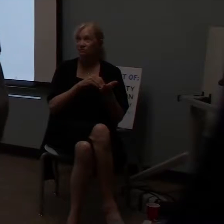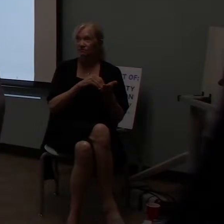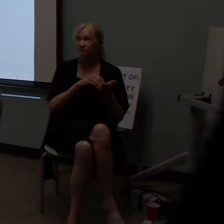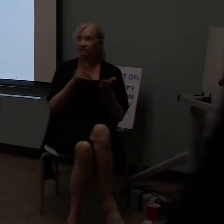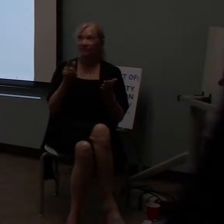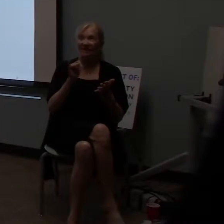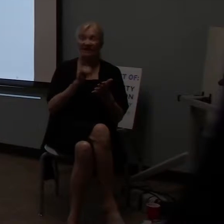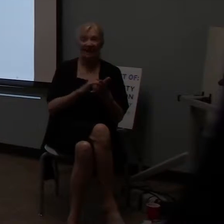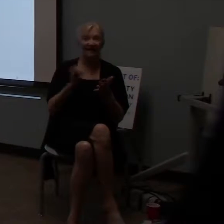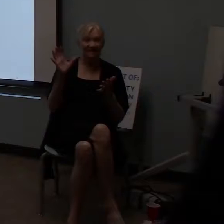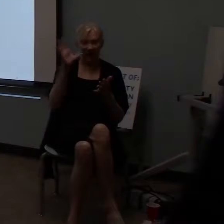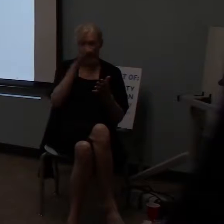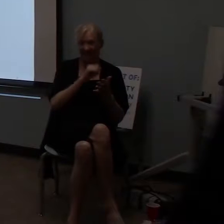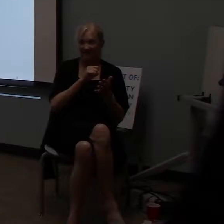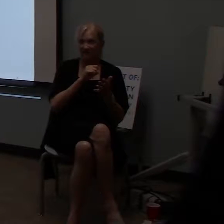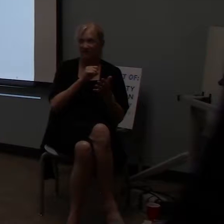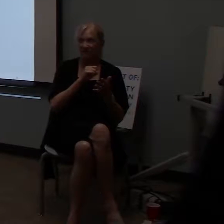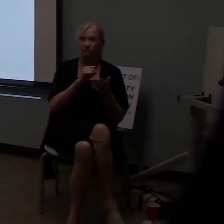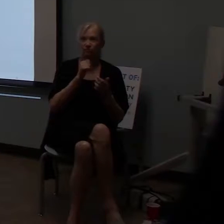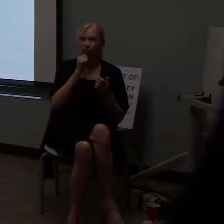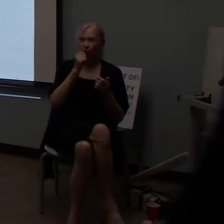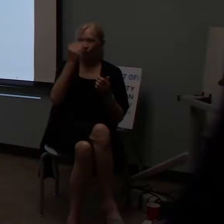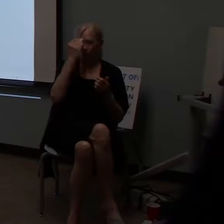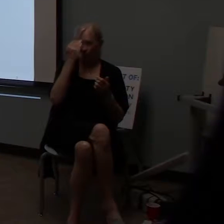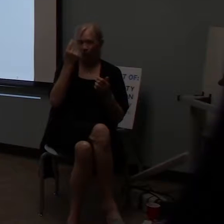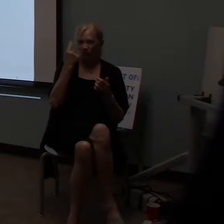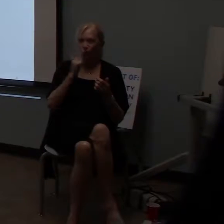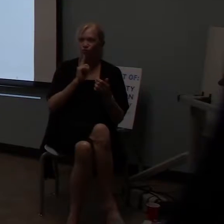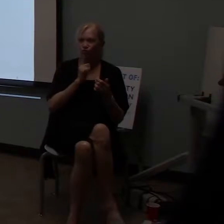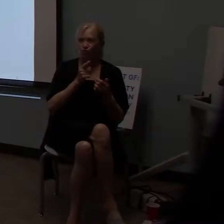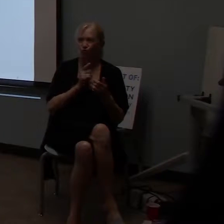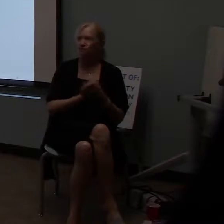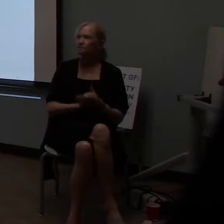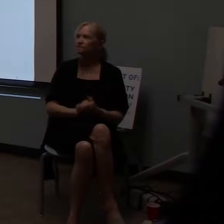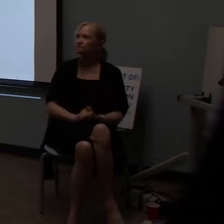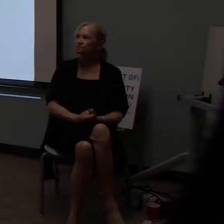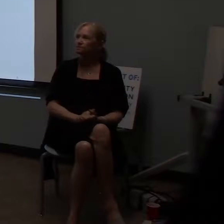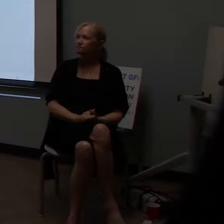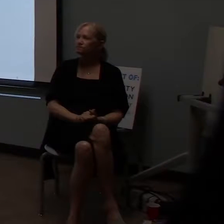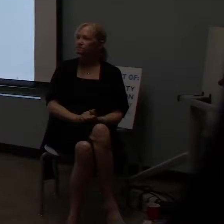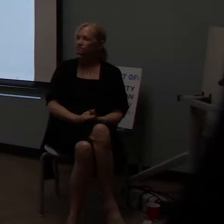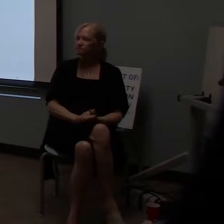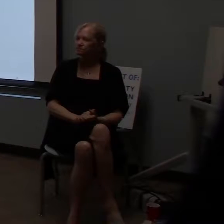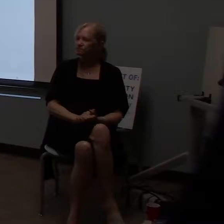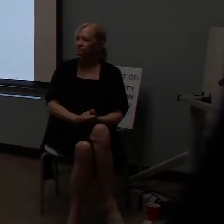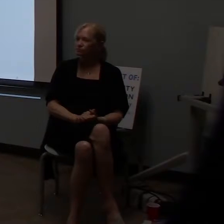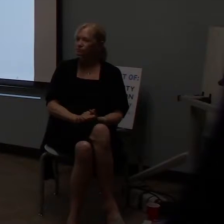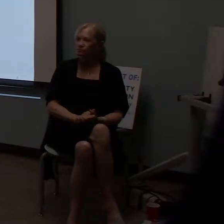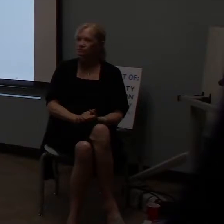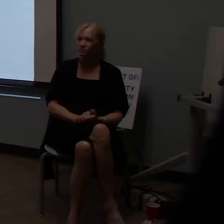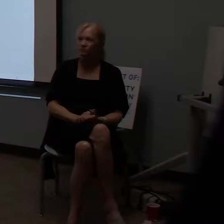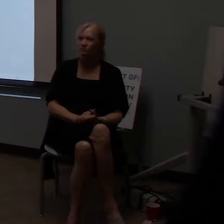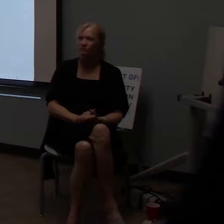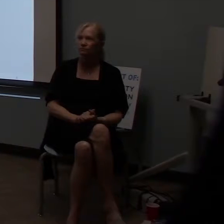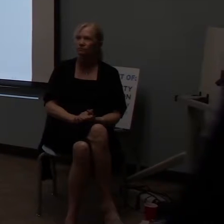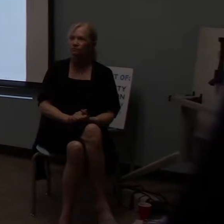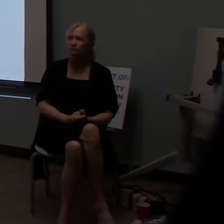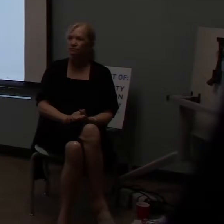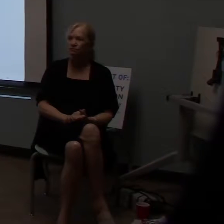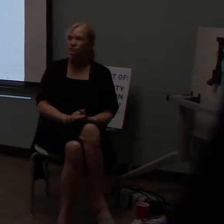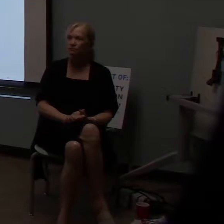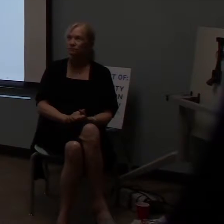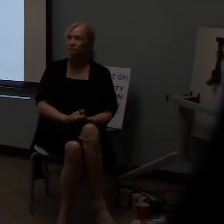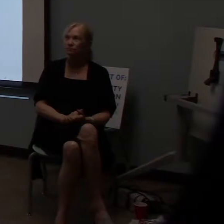just an estimate. But we wouldn't know for sure, until we went down that road. So I've